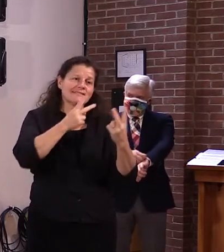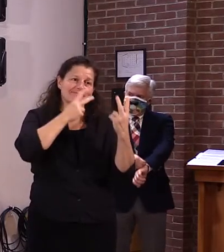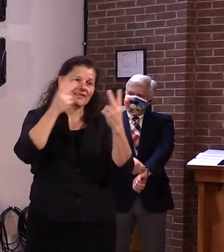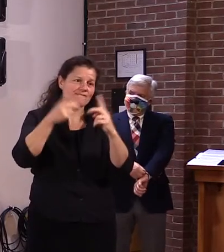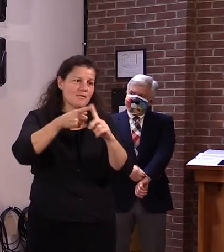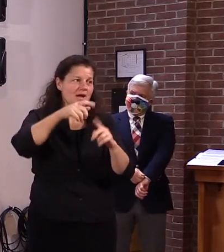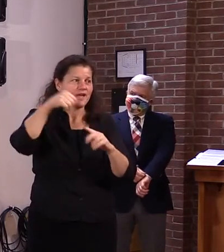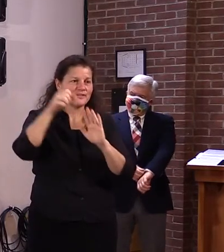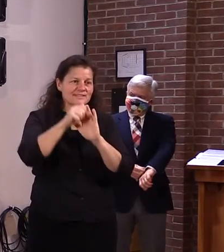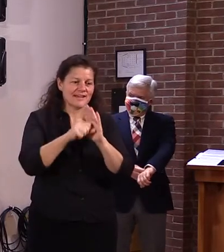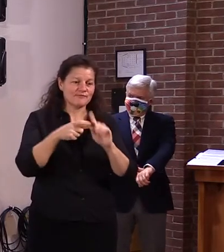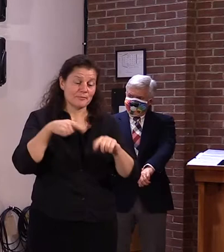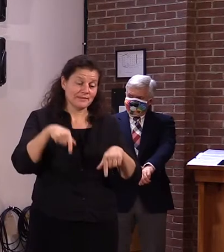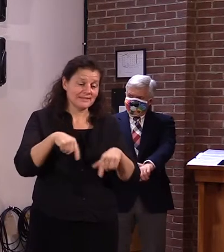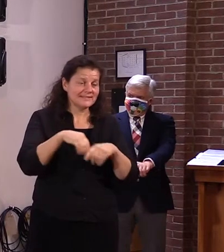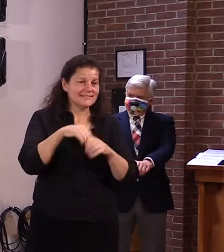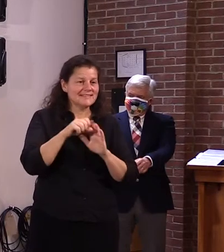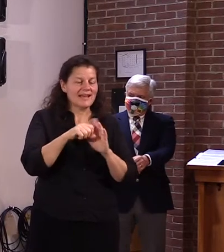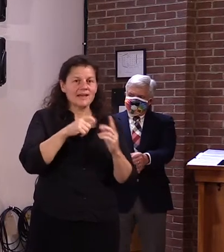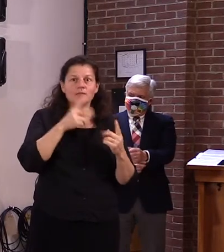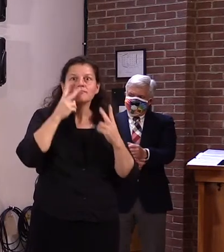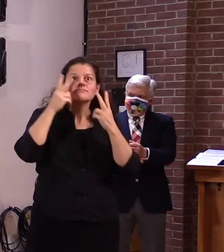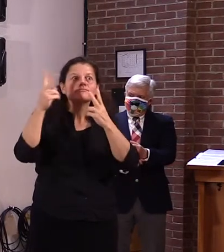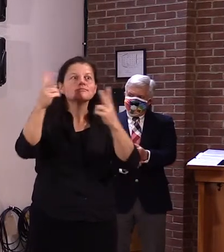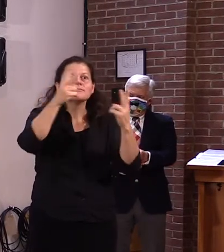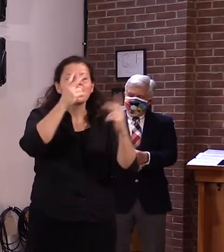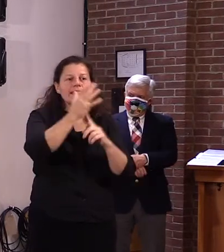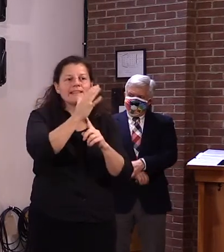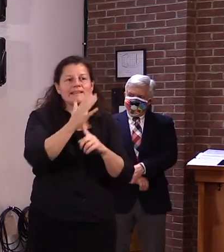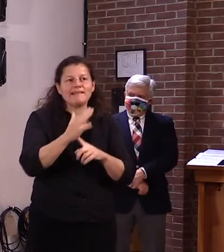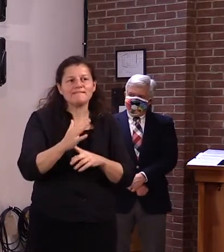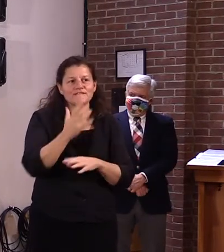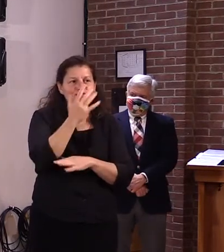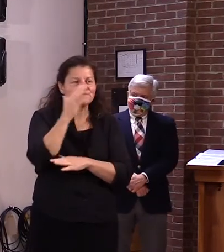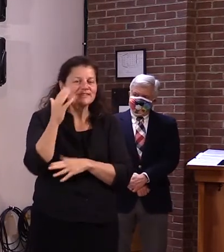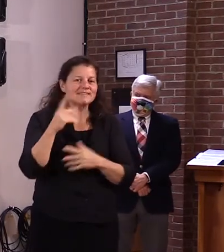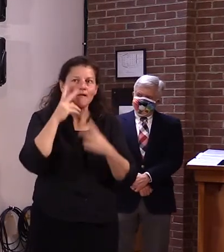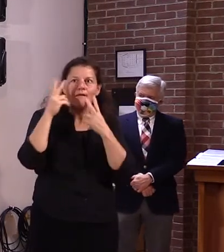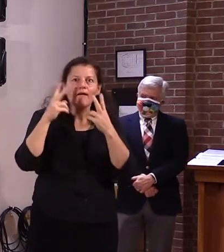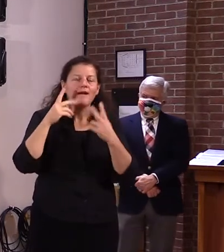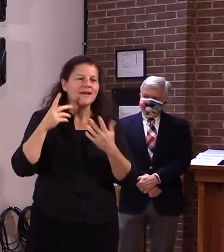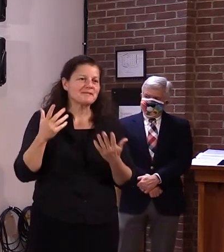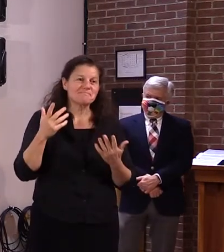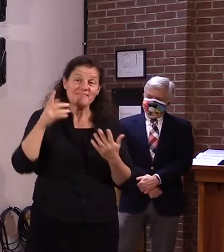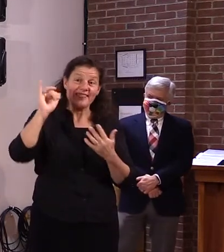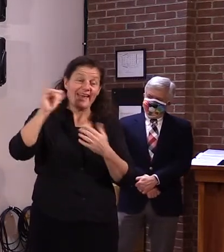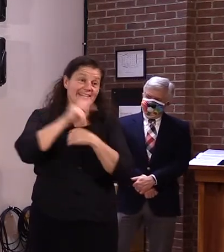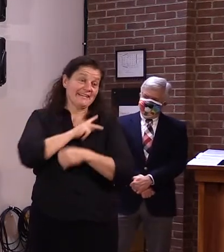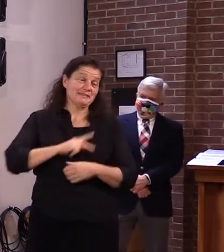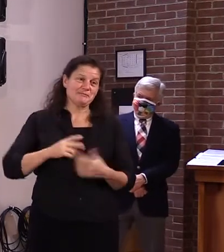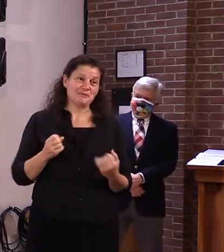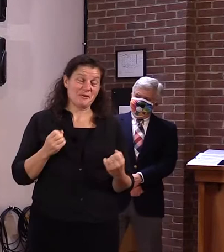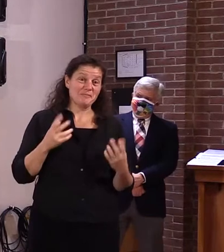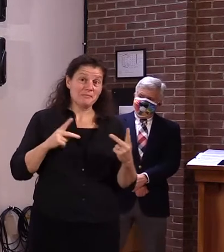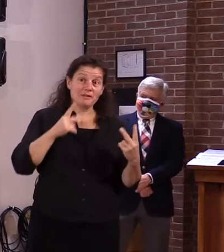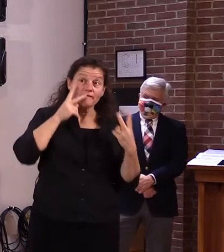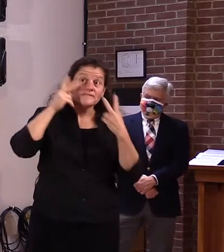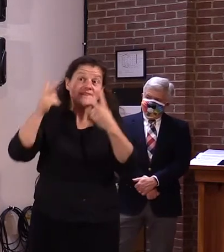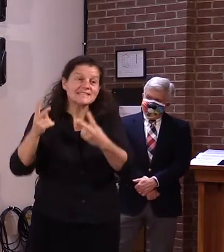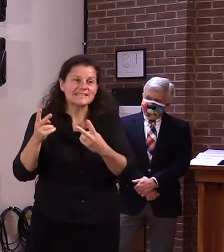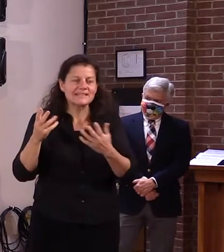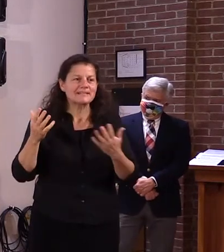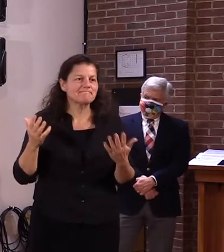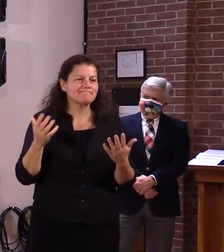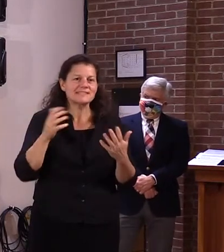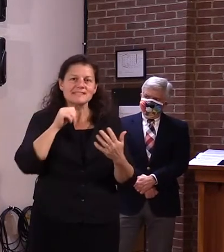state. The leaf peeping is no better, no worse than anywhere else. So, and